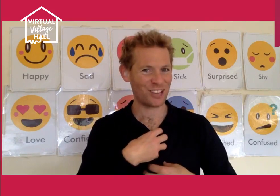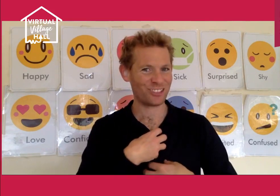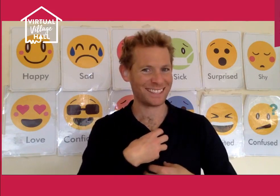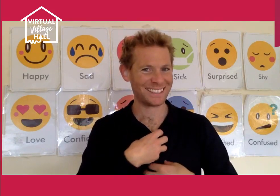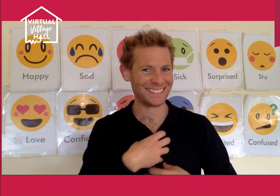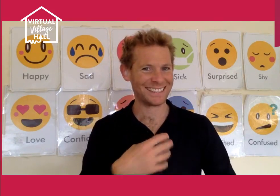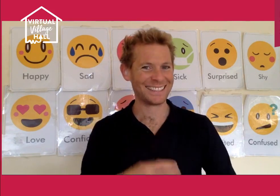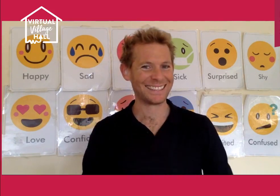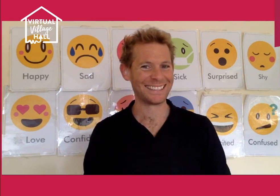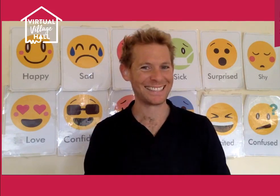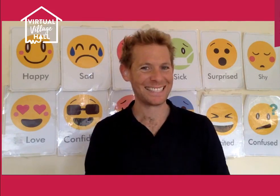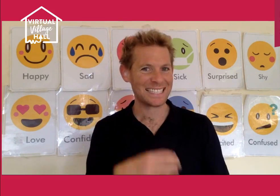Scary.